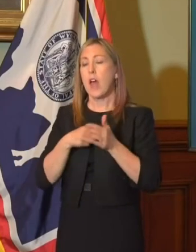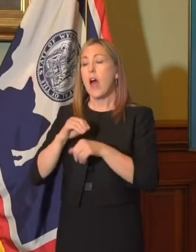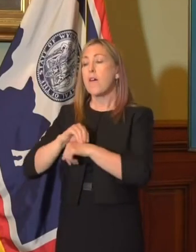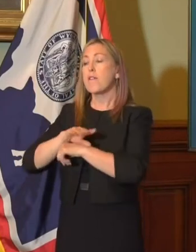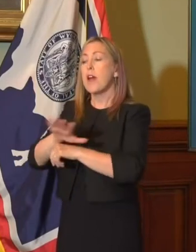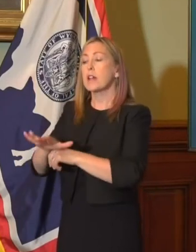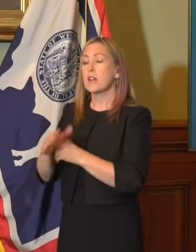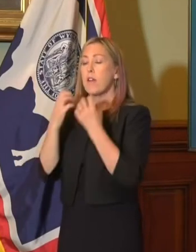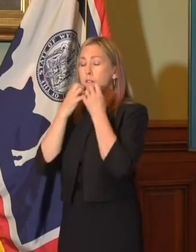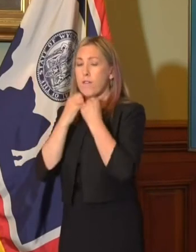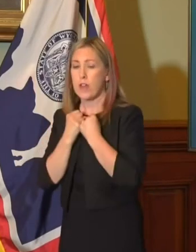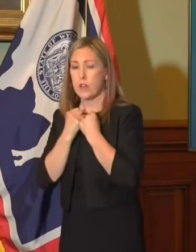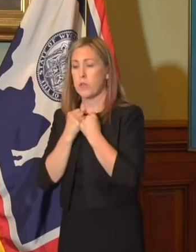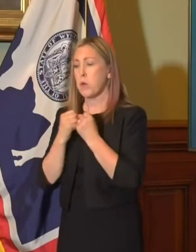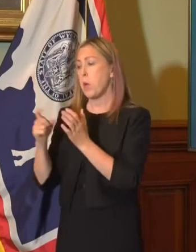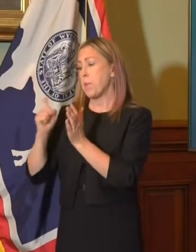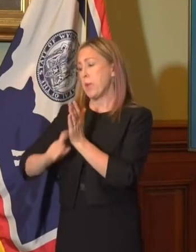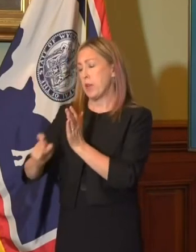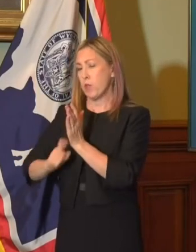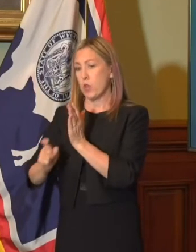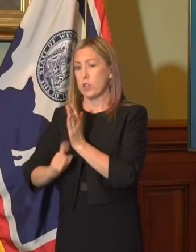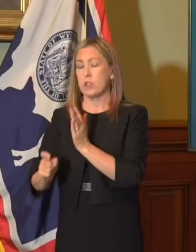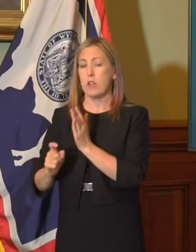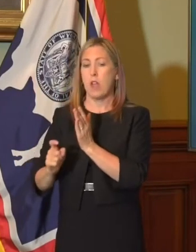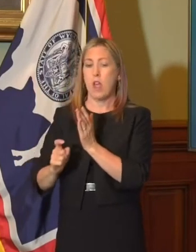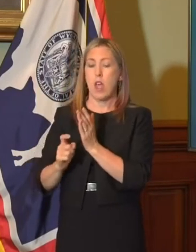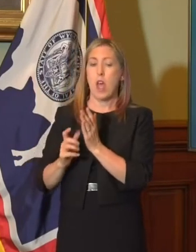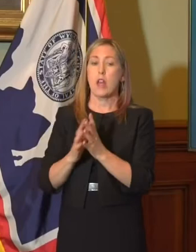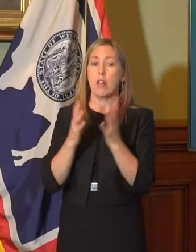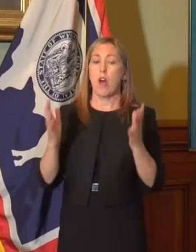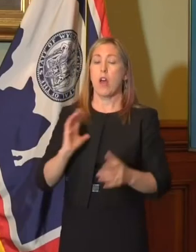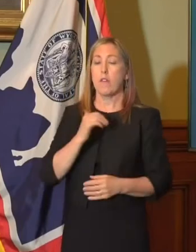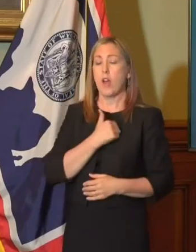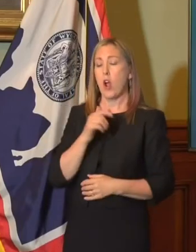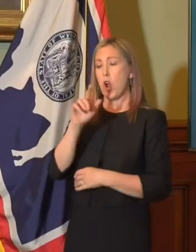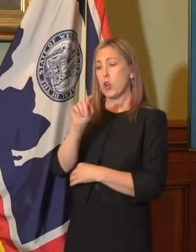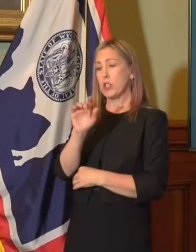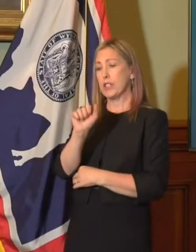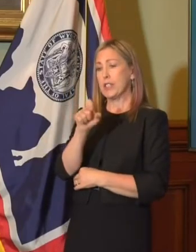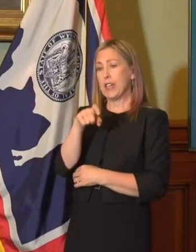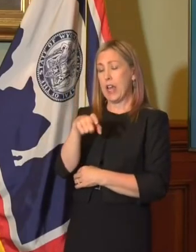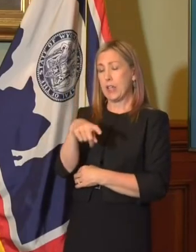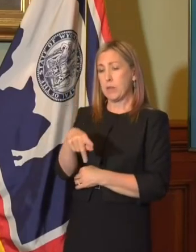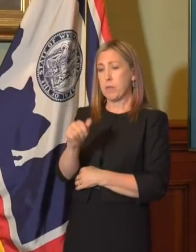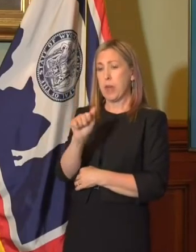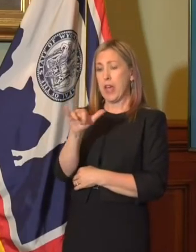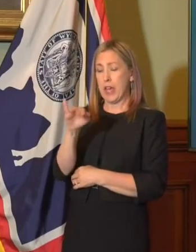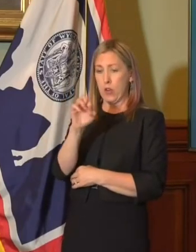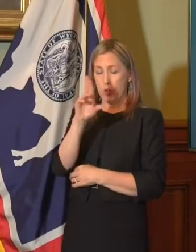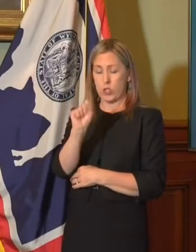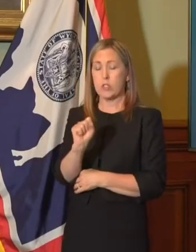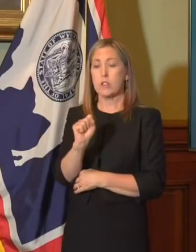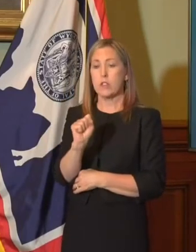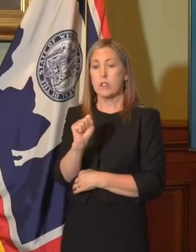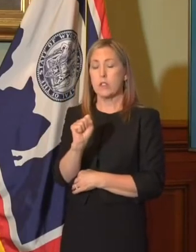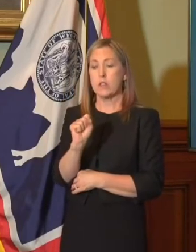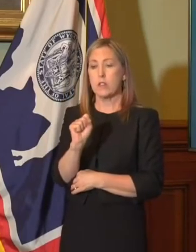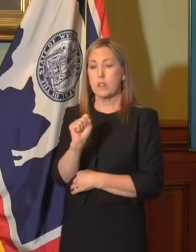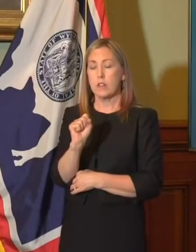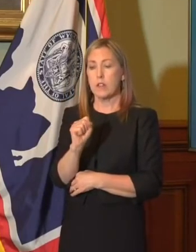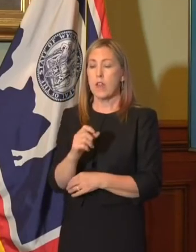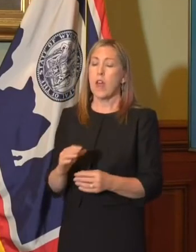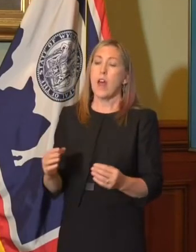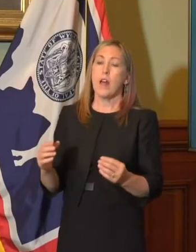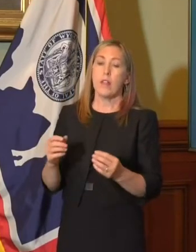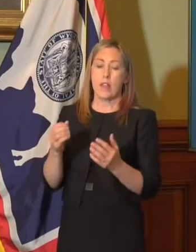mineral sectors and many of our largest taxpayers. This was further exacerbated by a number of hopefully temporary